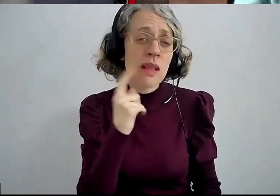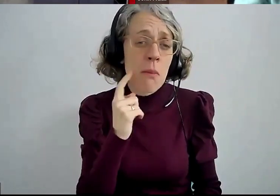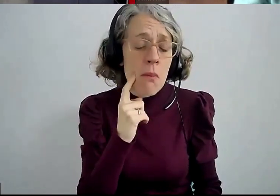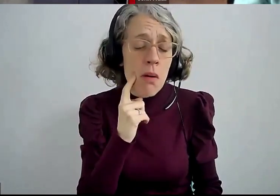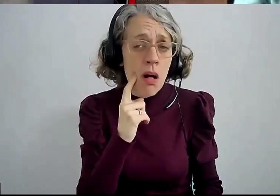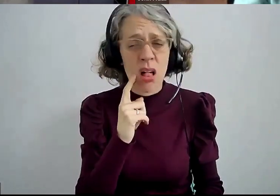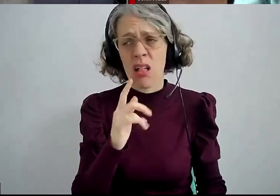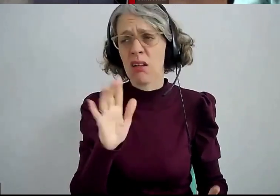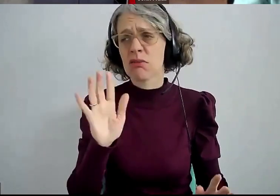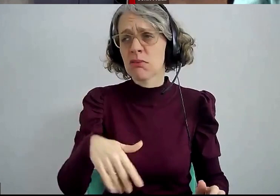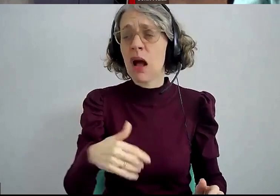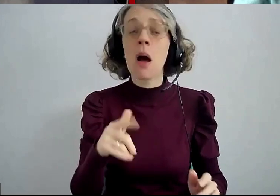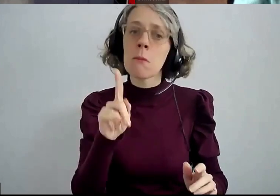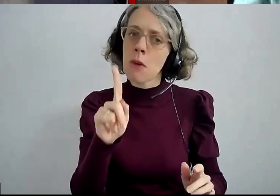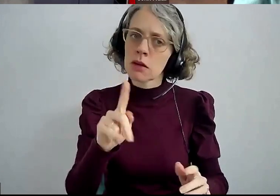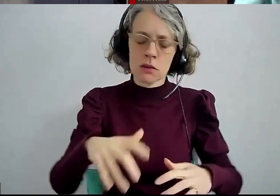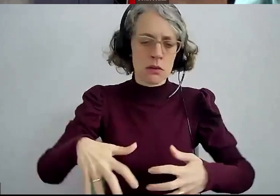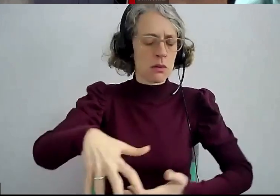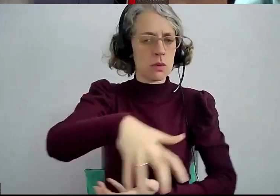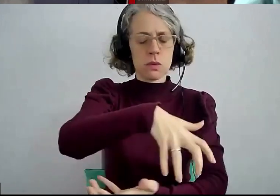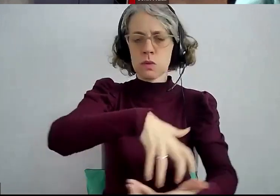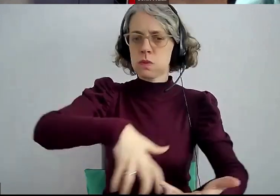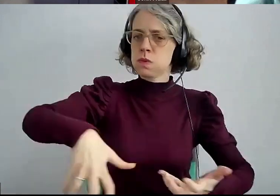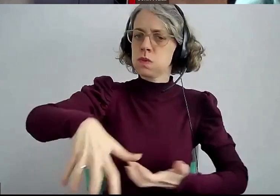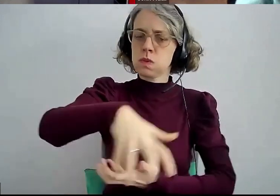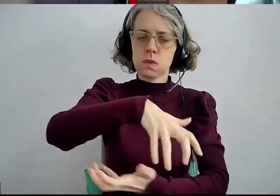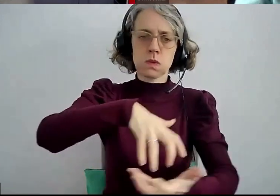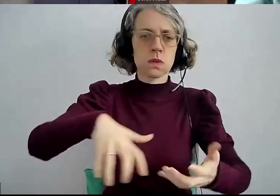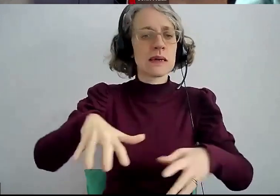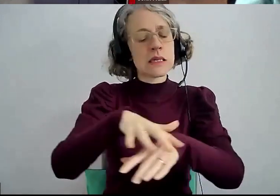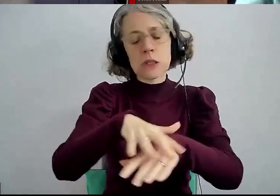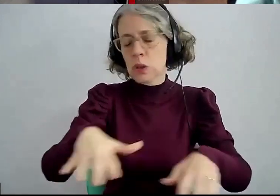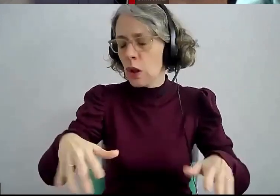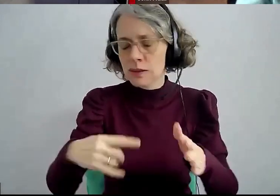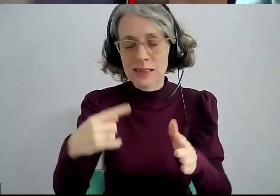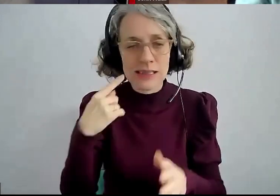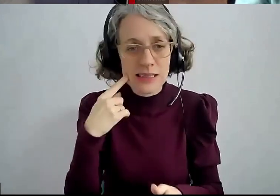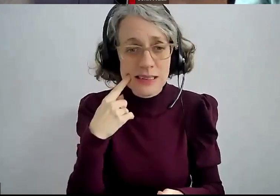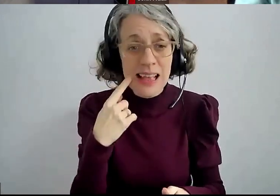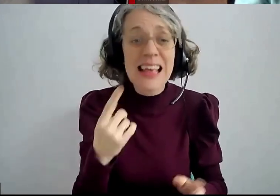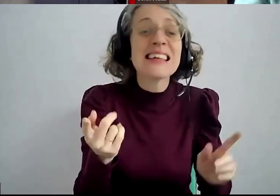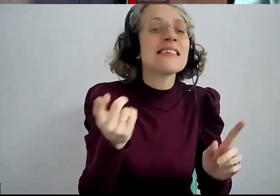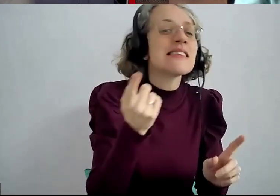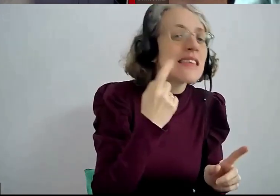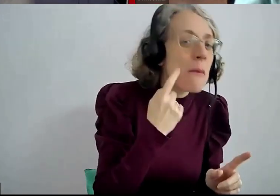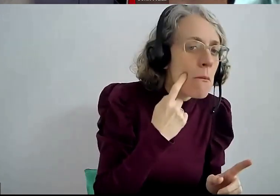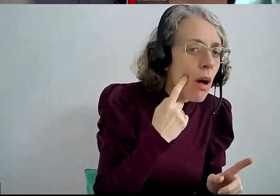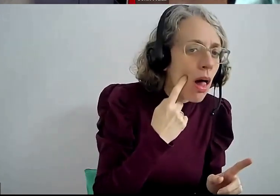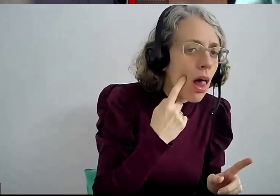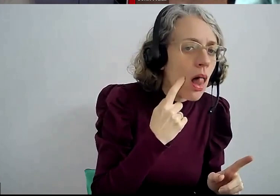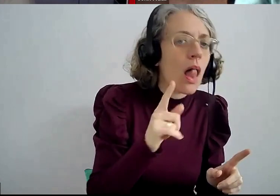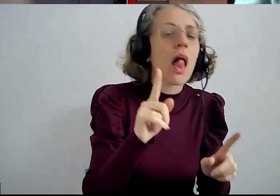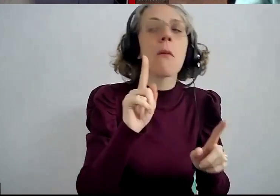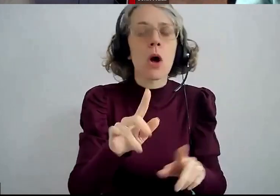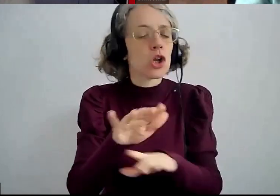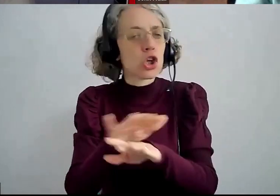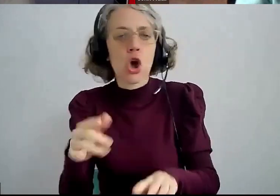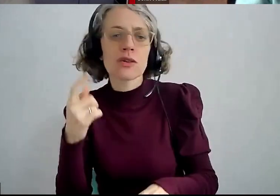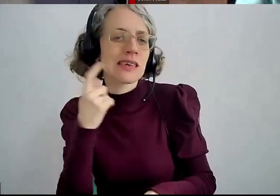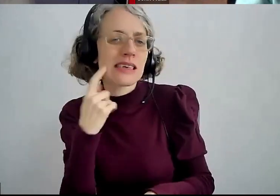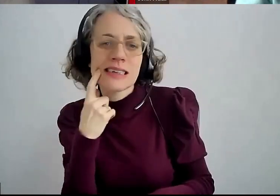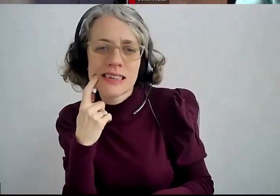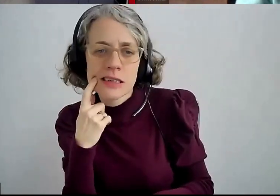complex. It's not easy. It's simple, but it's not easy. And you need to